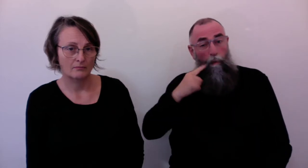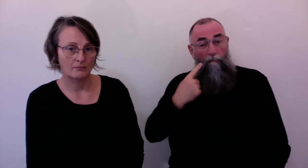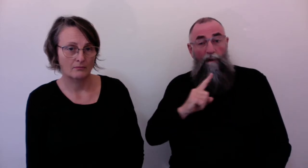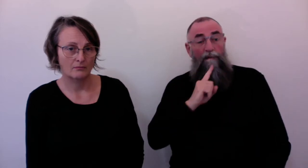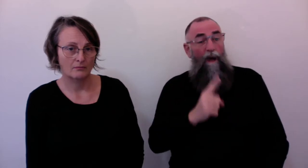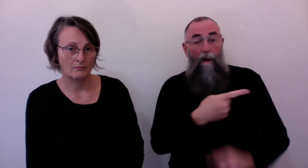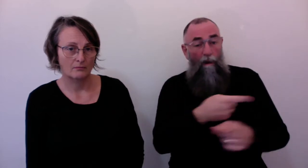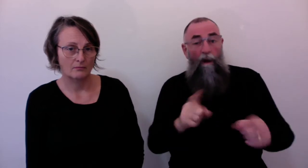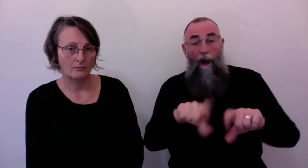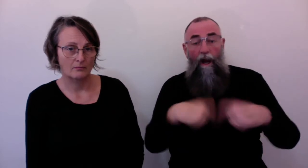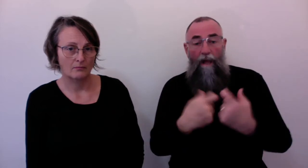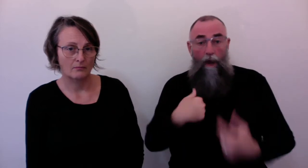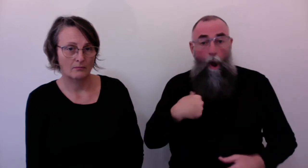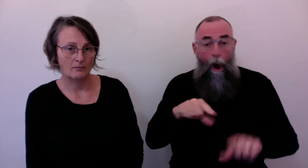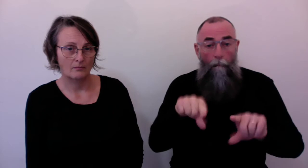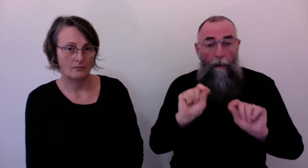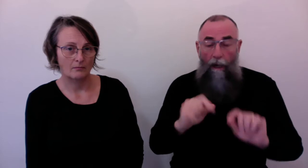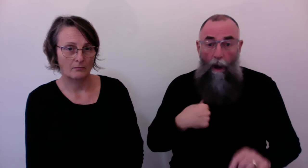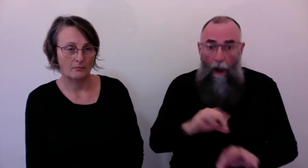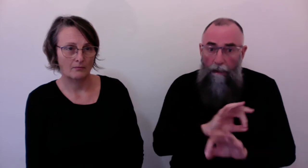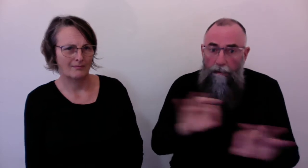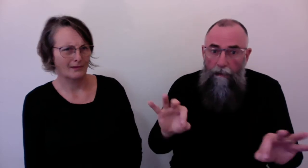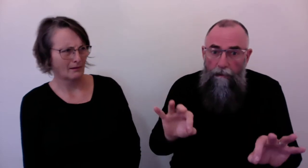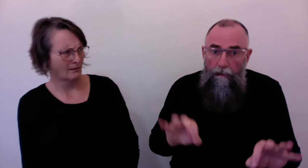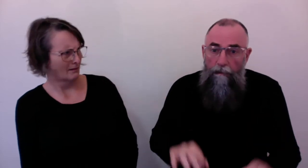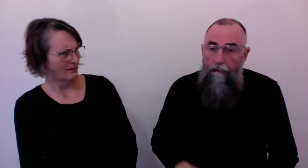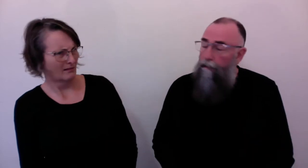that choice, which I didn't. Was this in the 1970s? When was this?